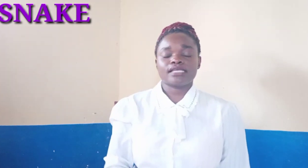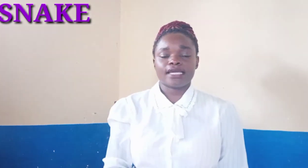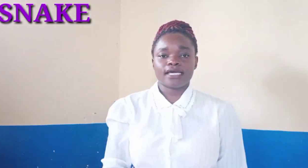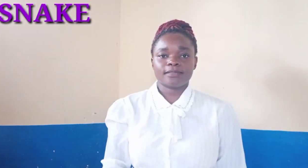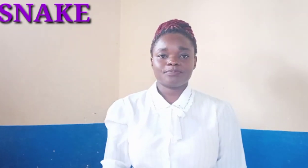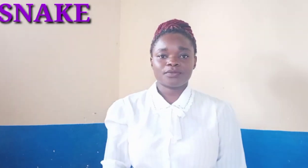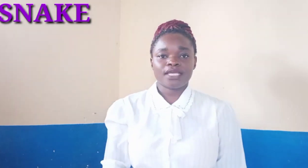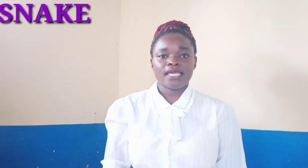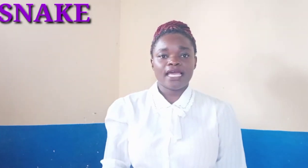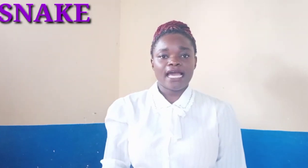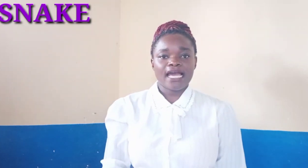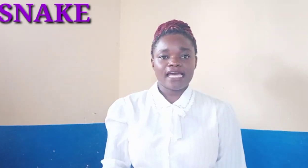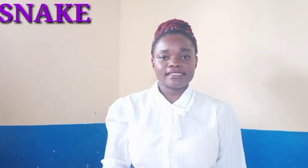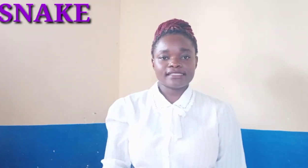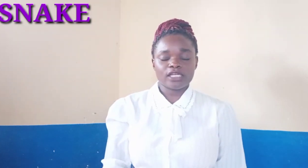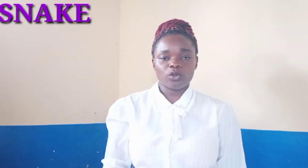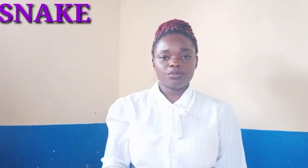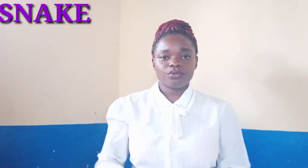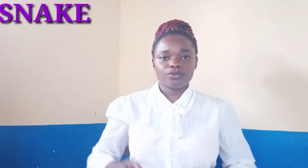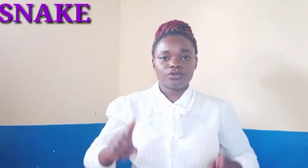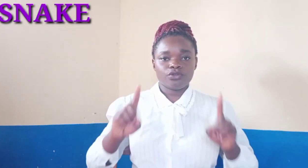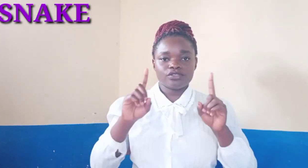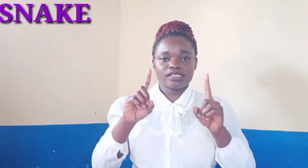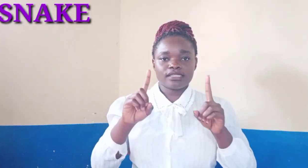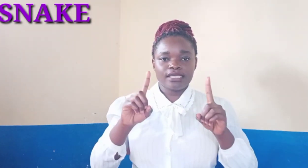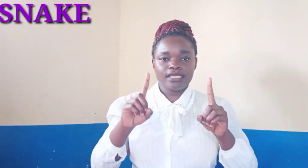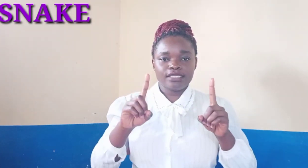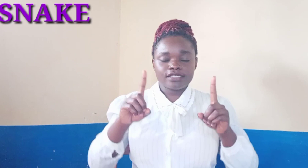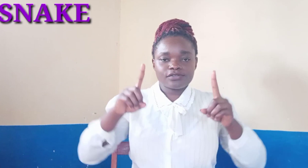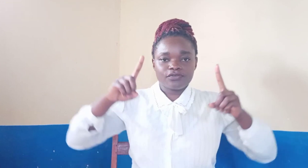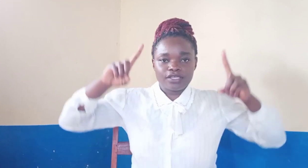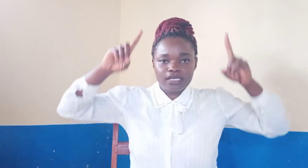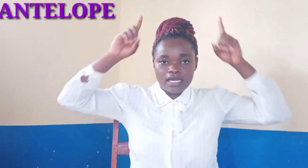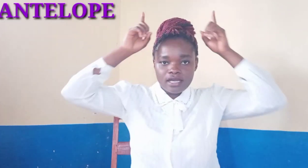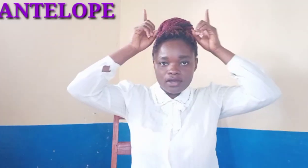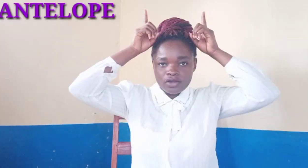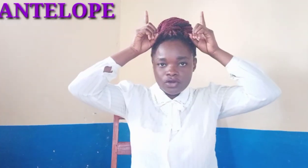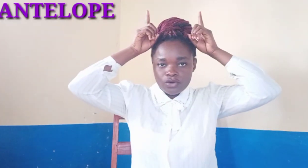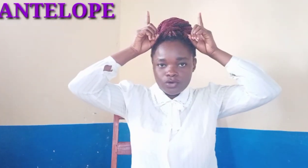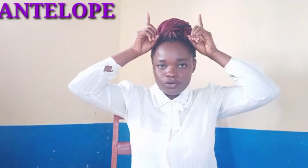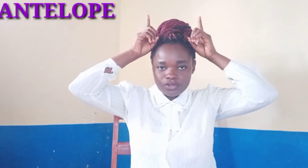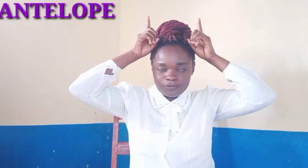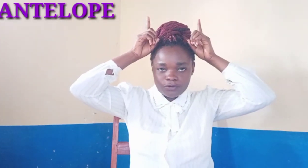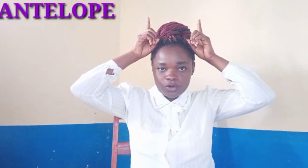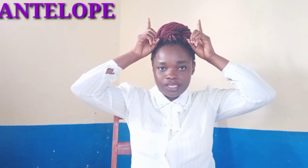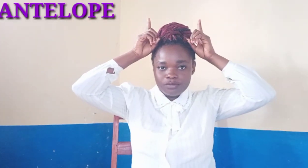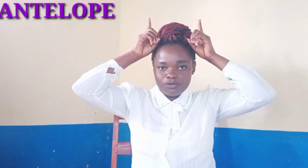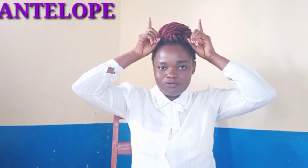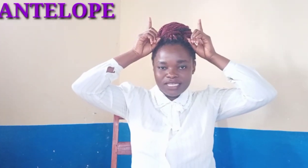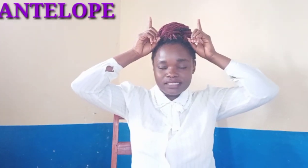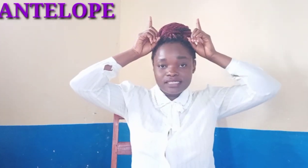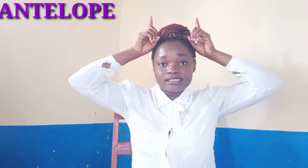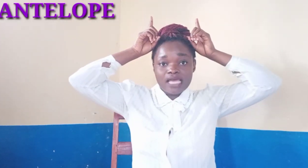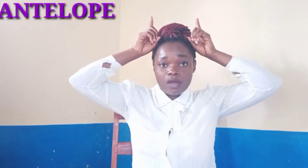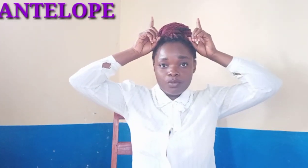Snake. Antelope, using the index finger on your forehead. Movement is